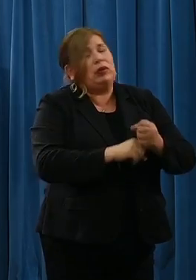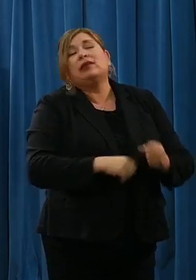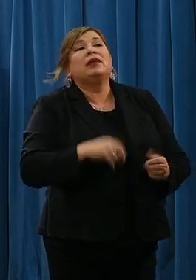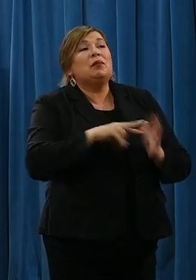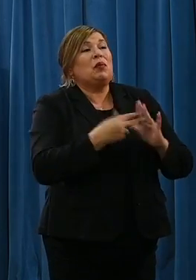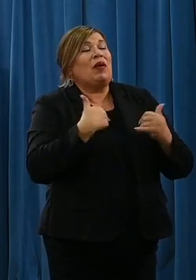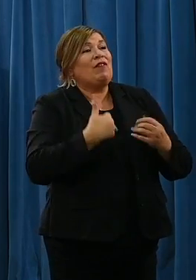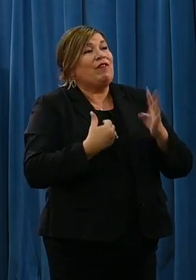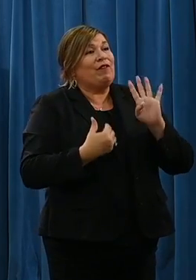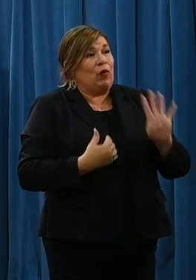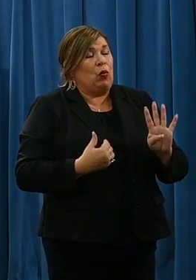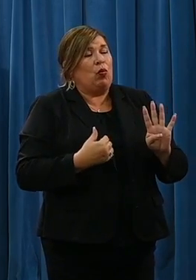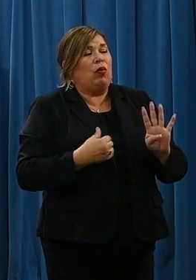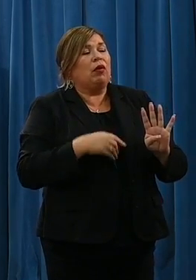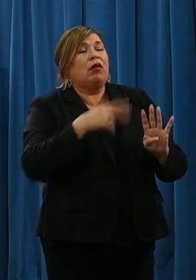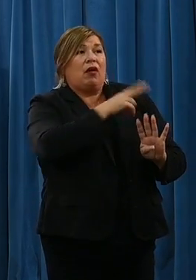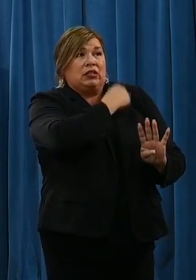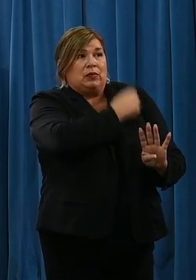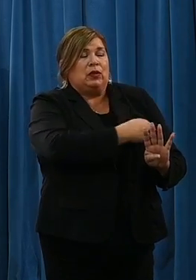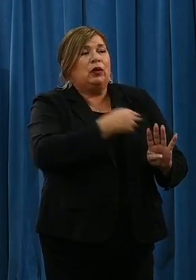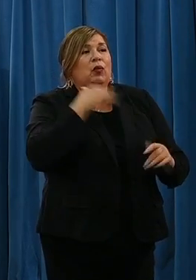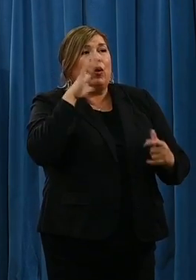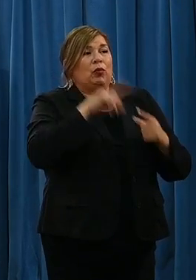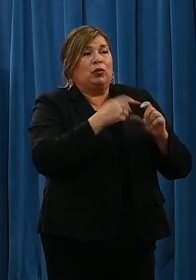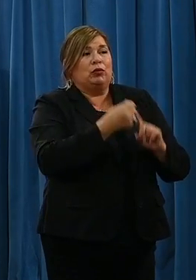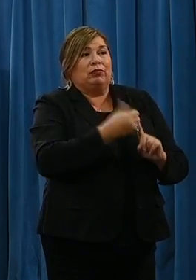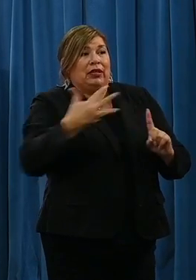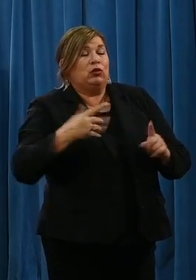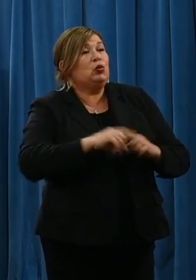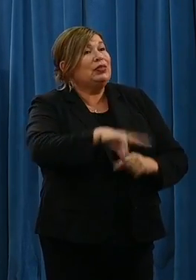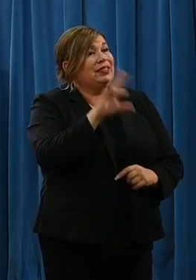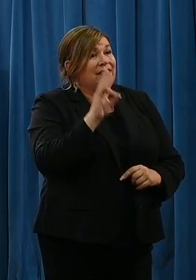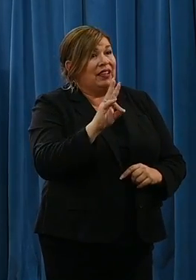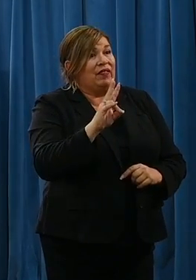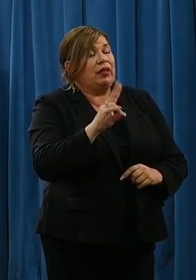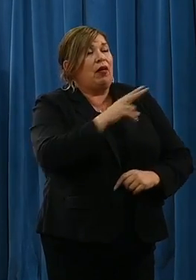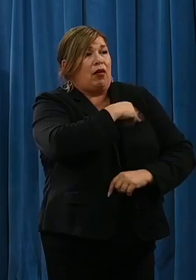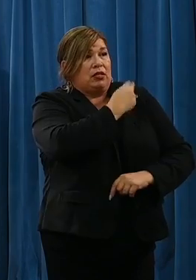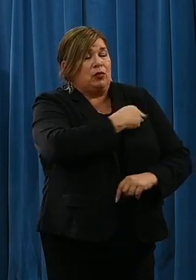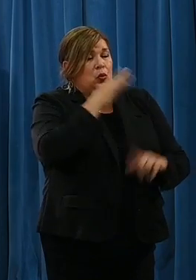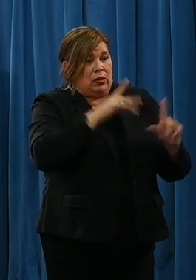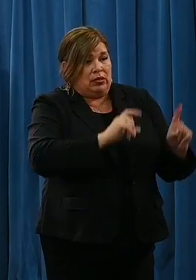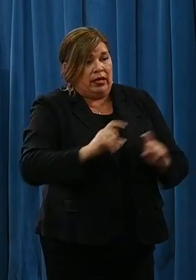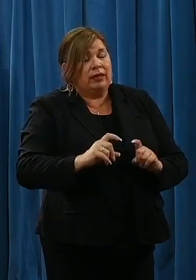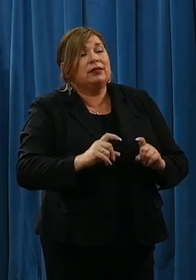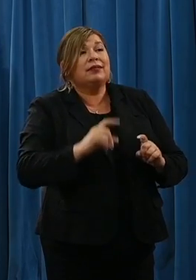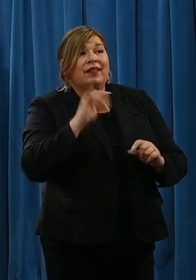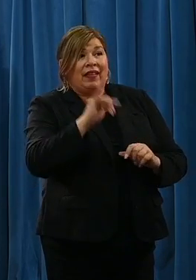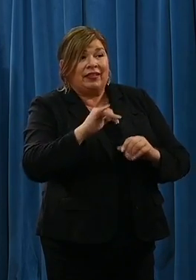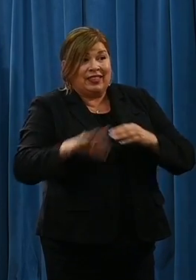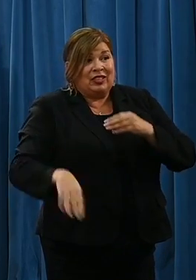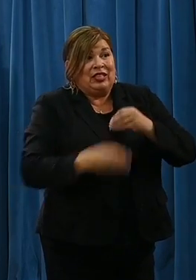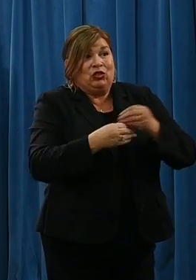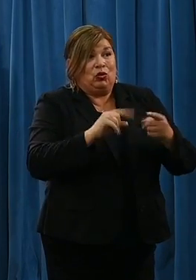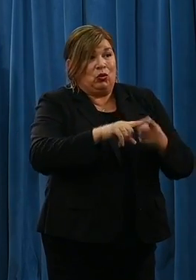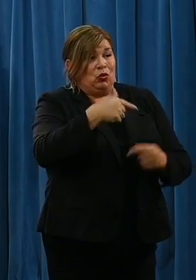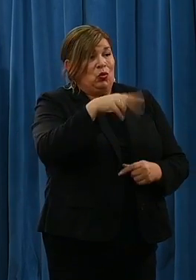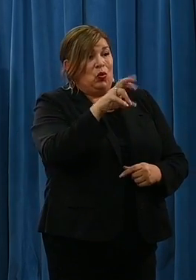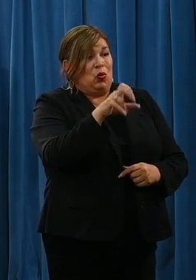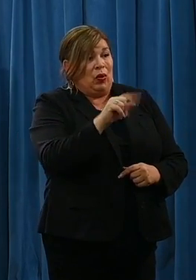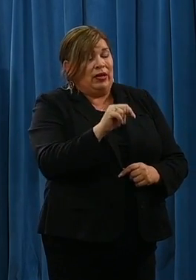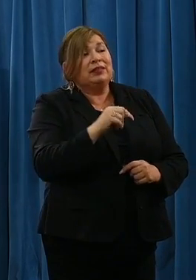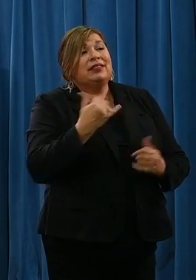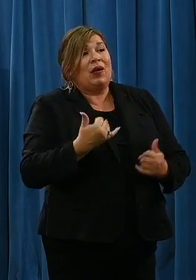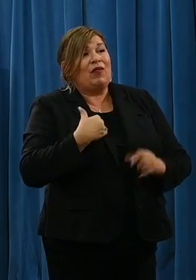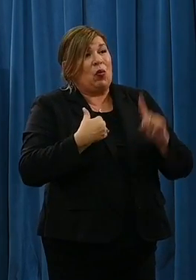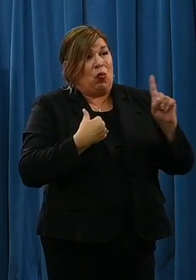7 hospital sites as early as next week, in addition to Quest, which will go from 1